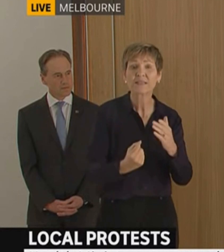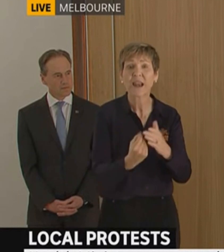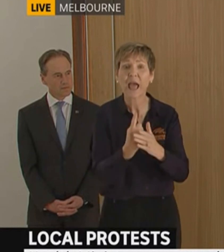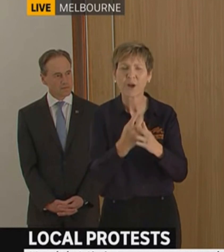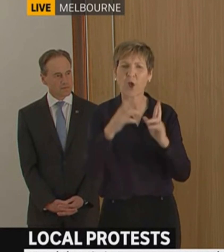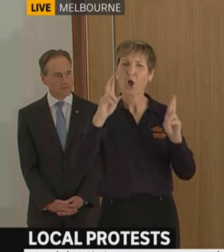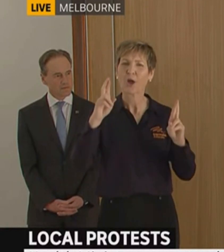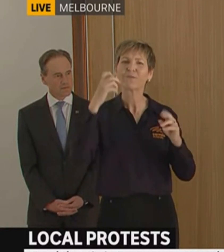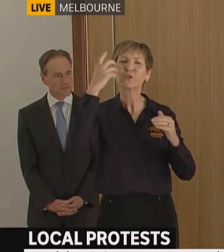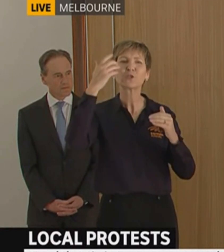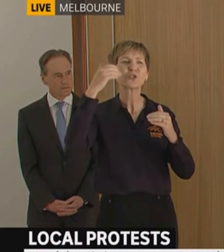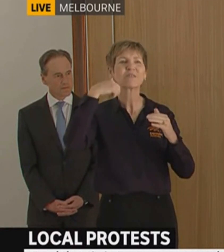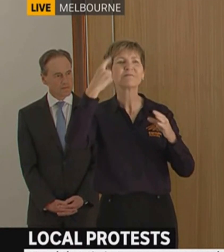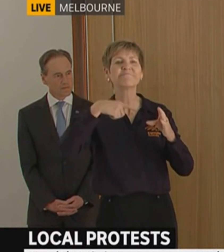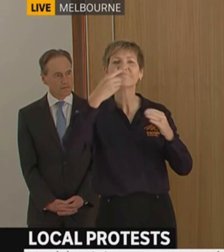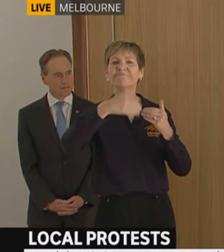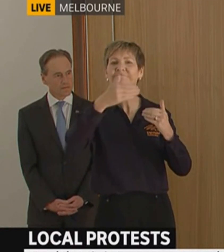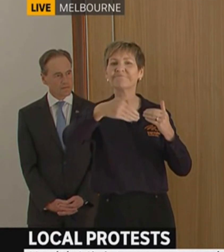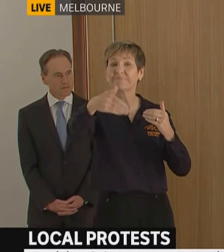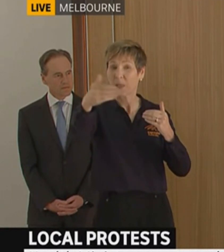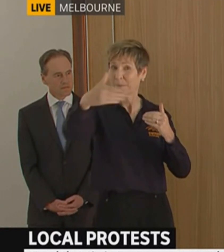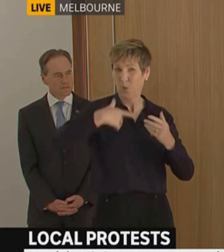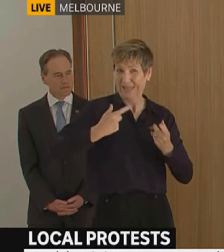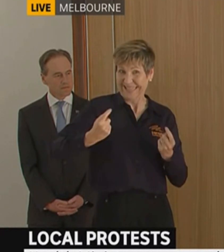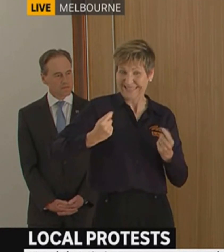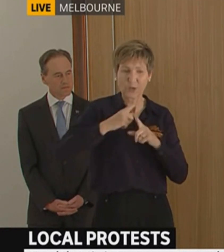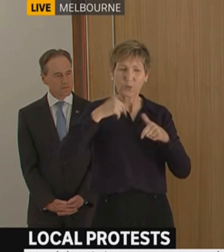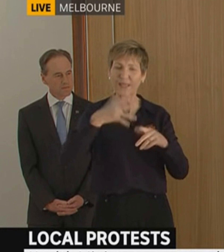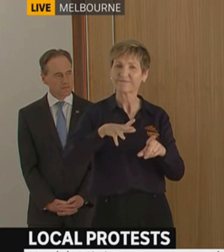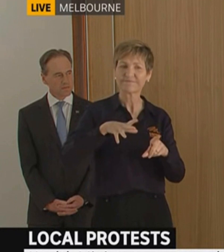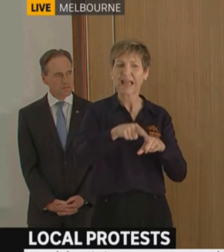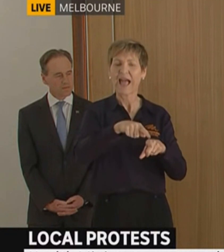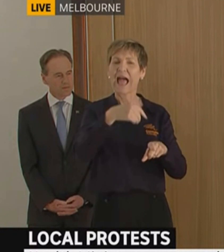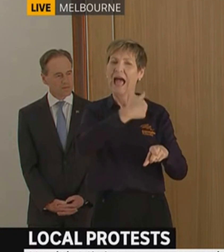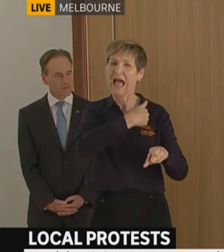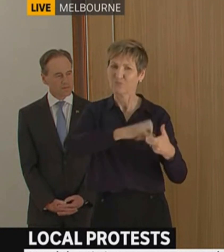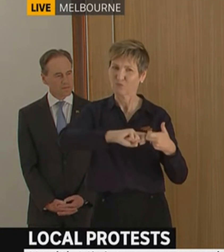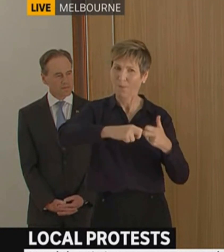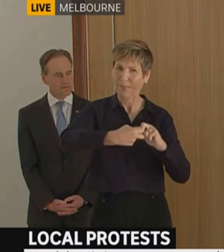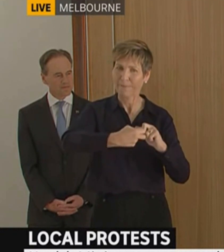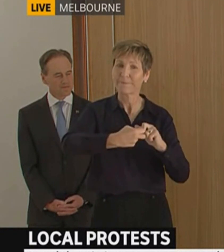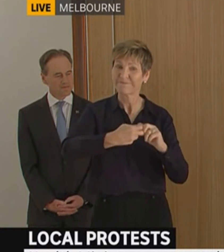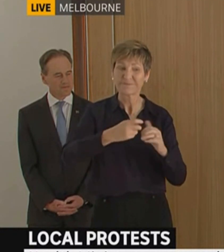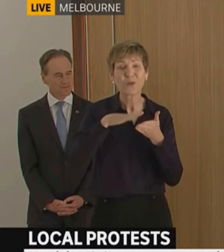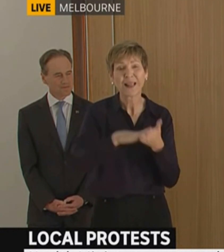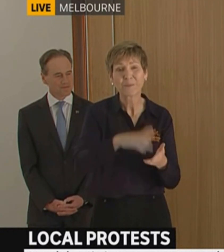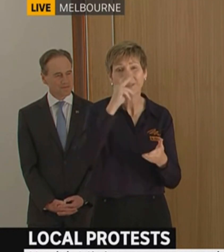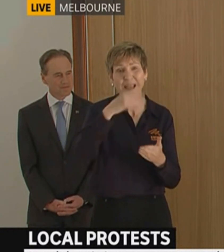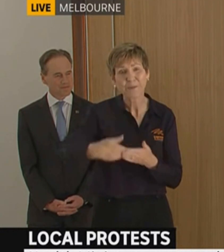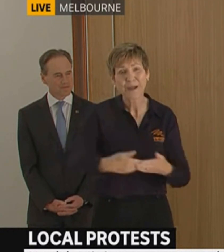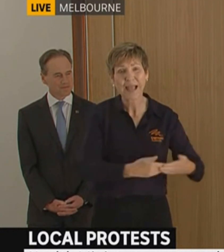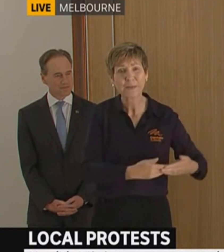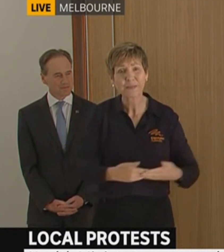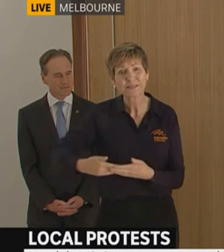to come bring new ways of improving, diagnosing and treating heart disease that will not only help little kids